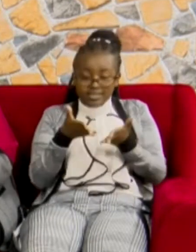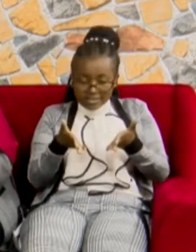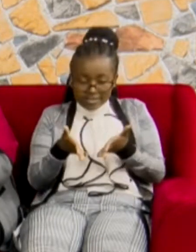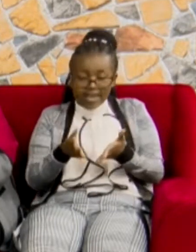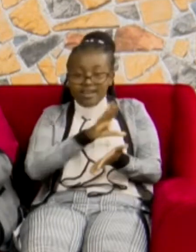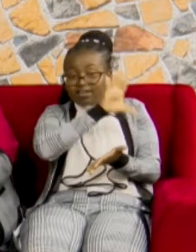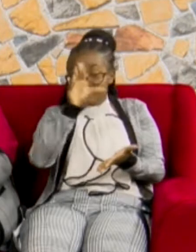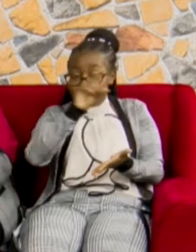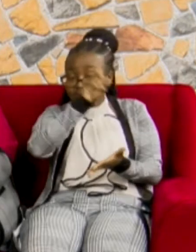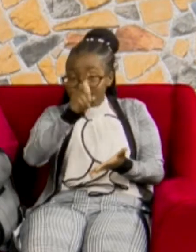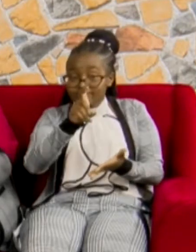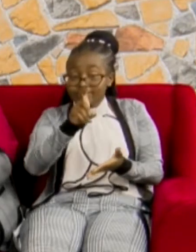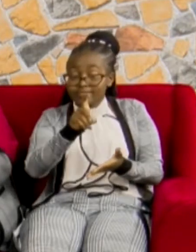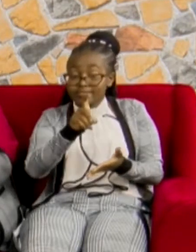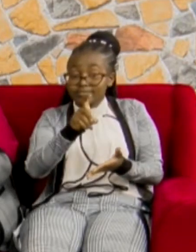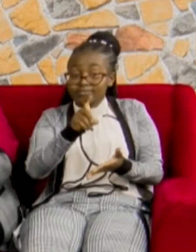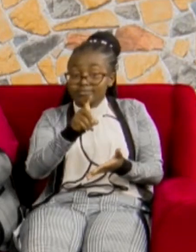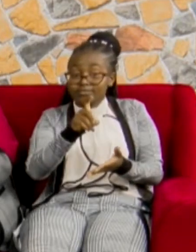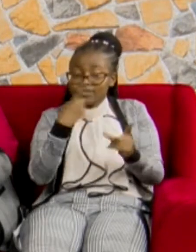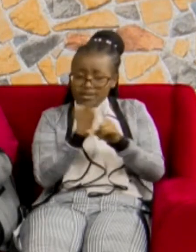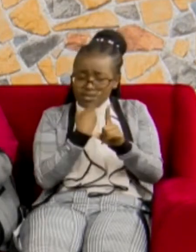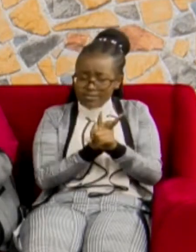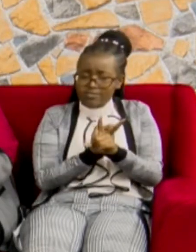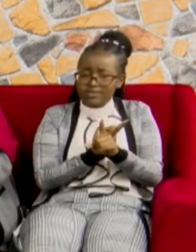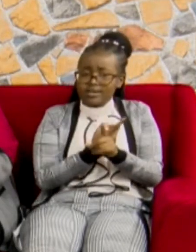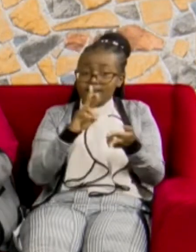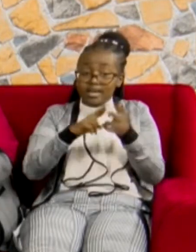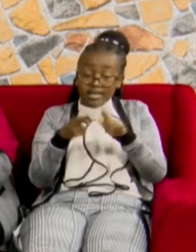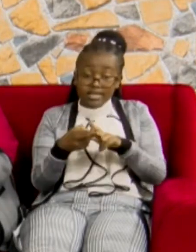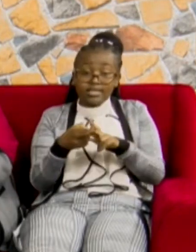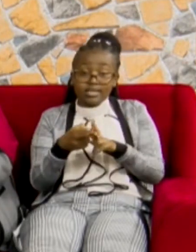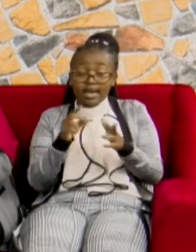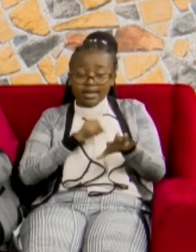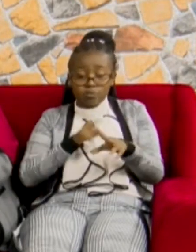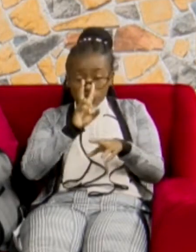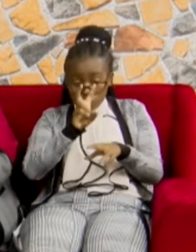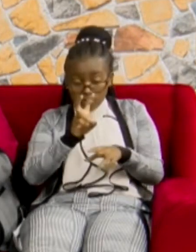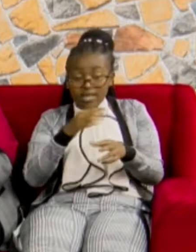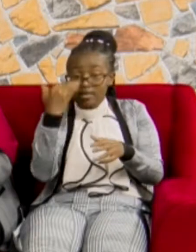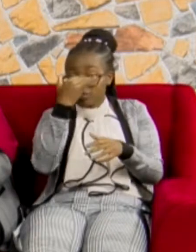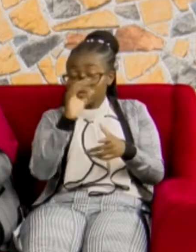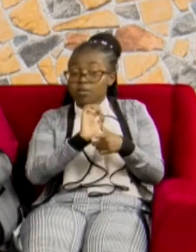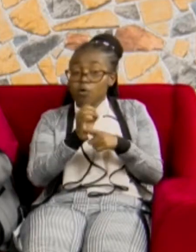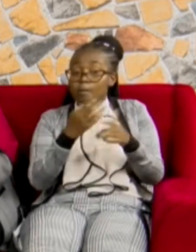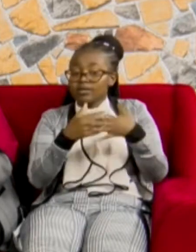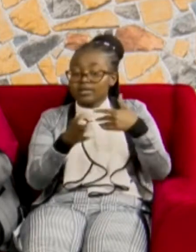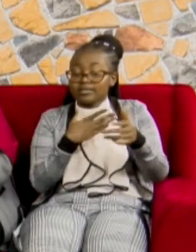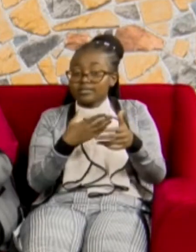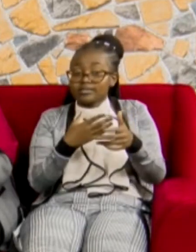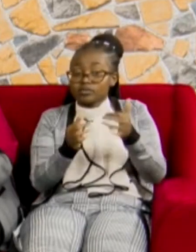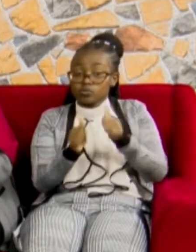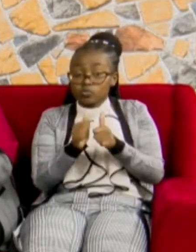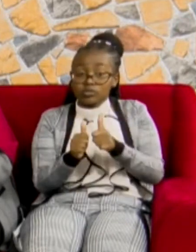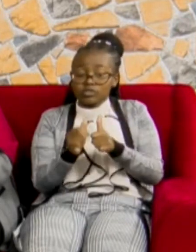here in Africa? Is there any difference that is related when we're looking at the spectrum? Right. Any signs and symptoms of